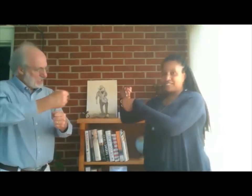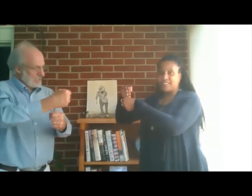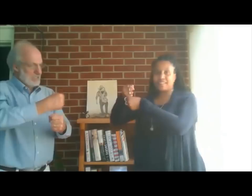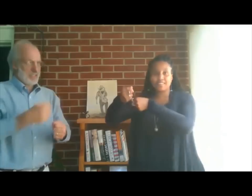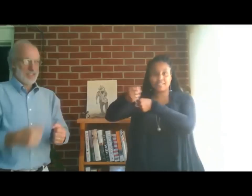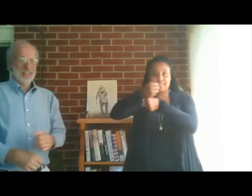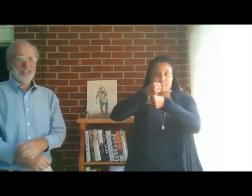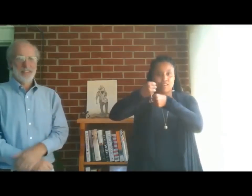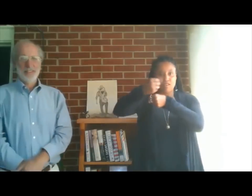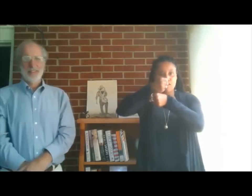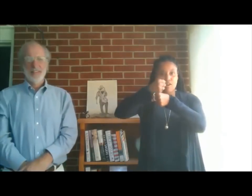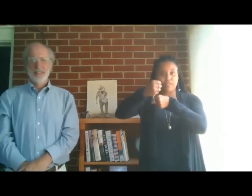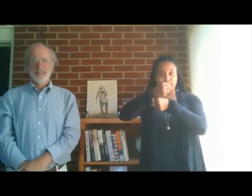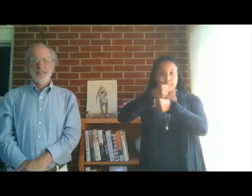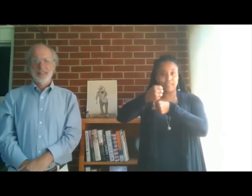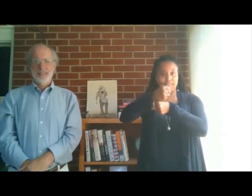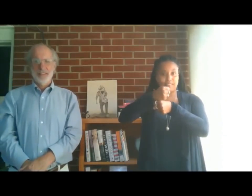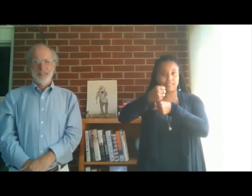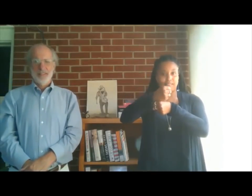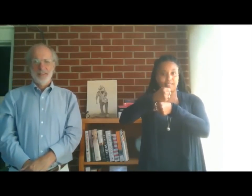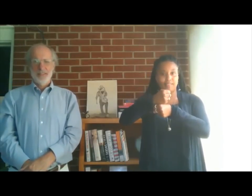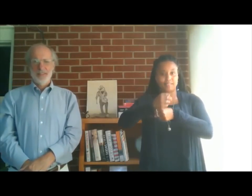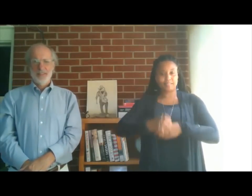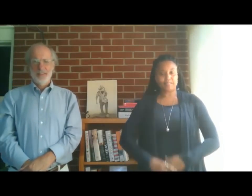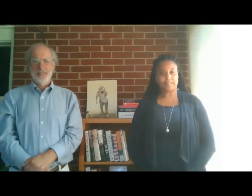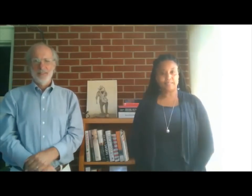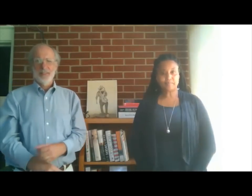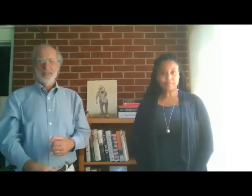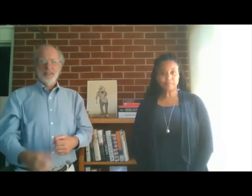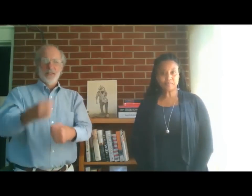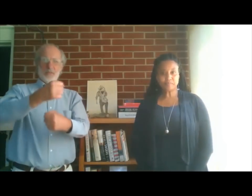Coffee. Correct. Coffee.